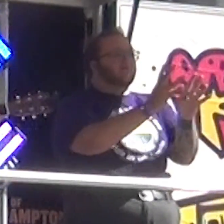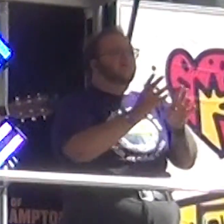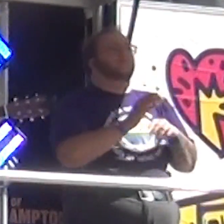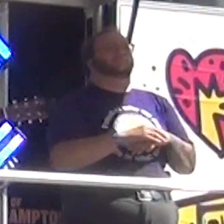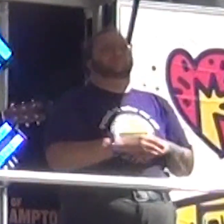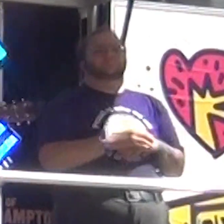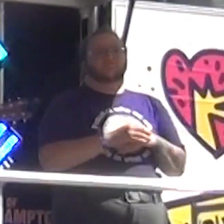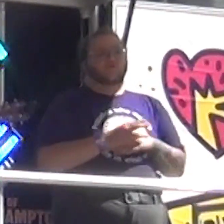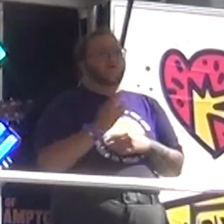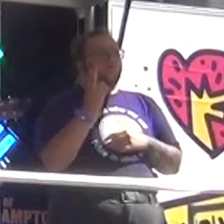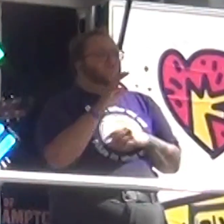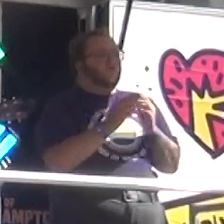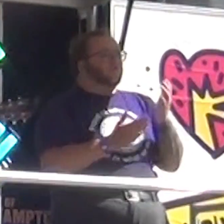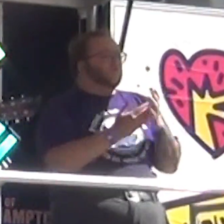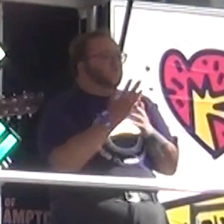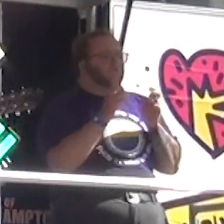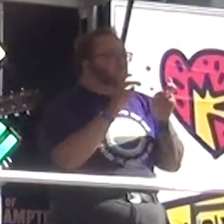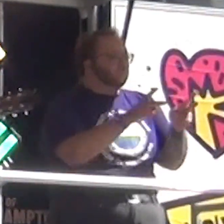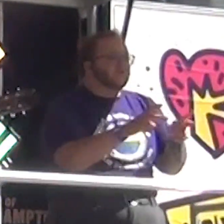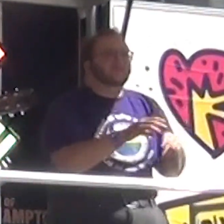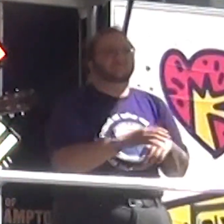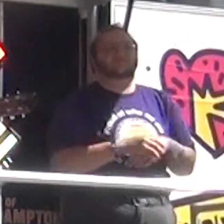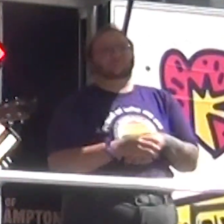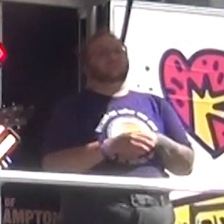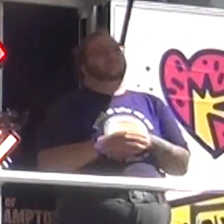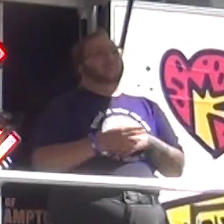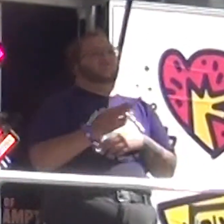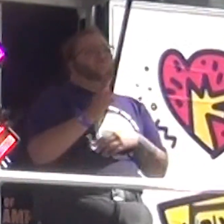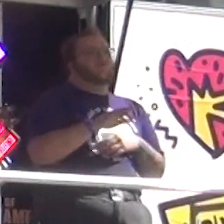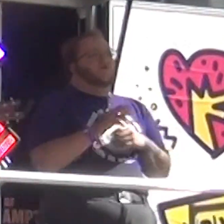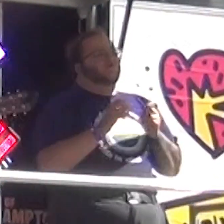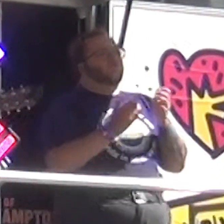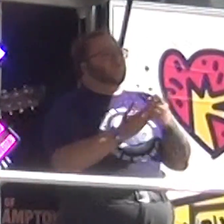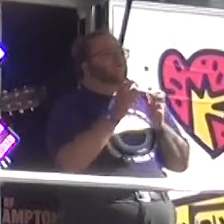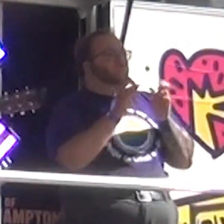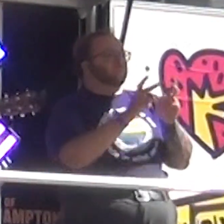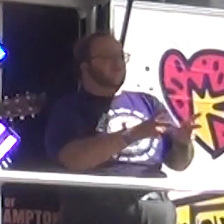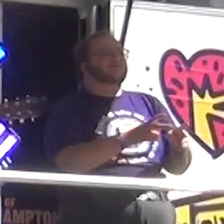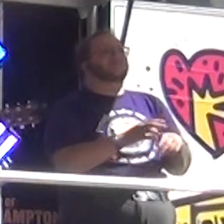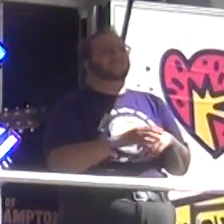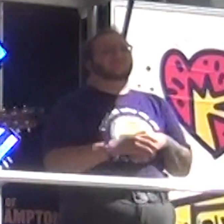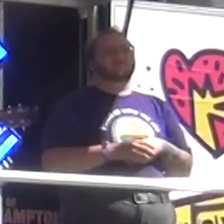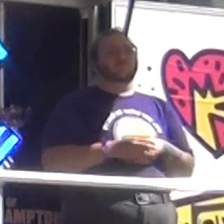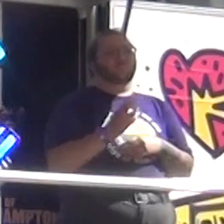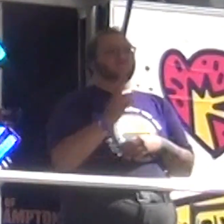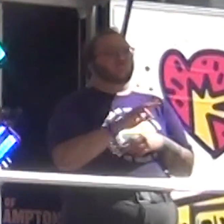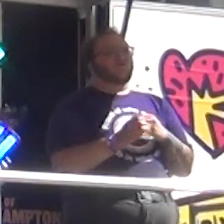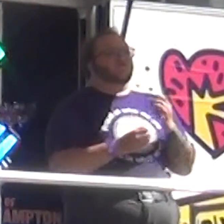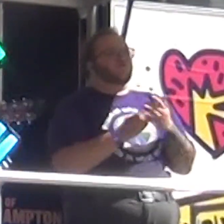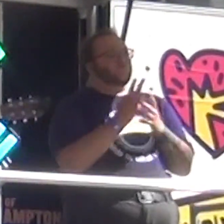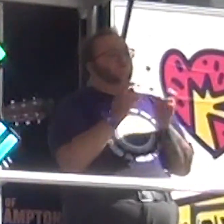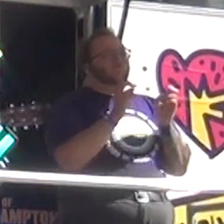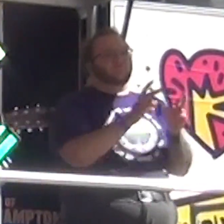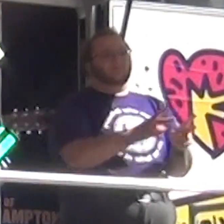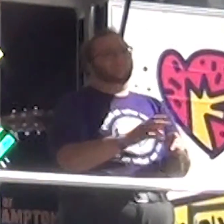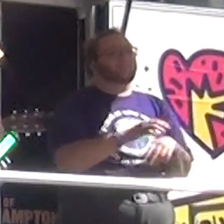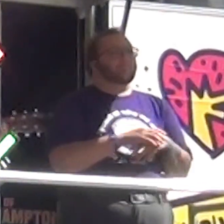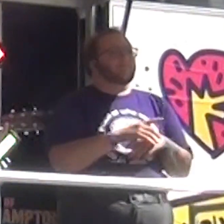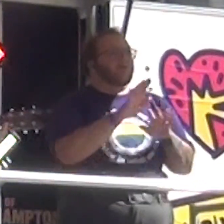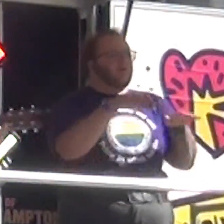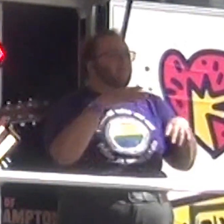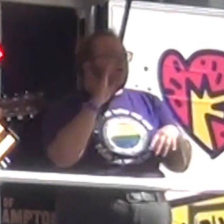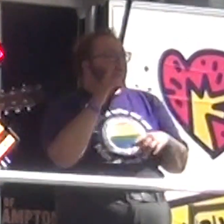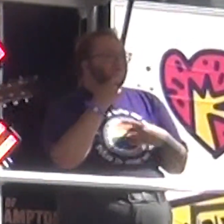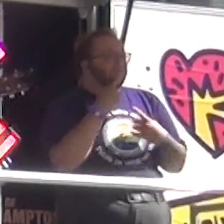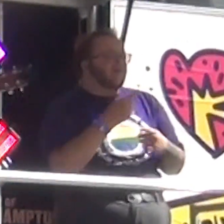to New Street. Return to New Street. To New Street. Let me hear